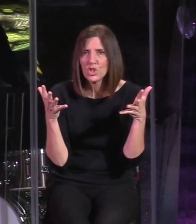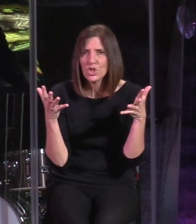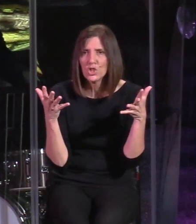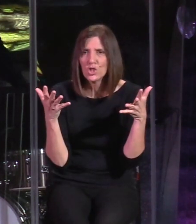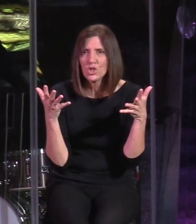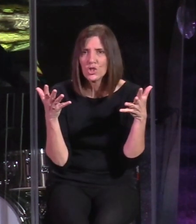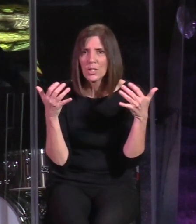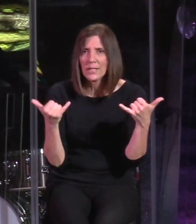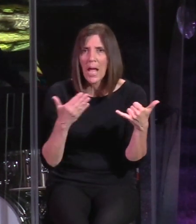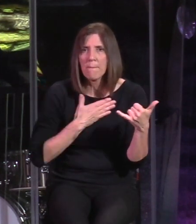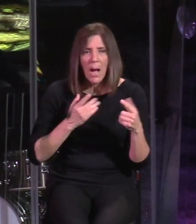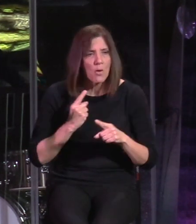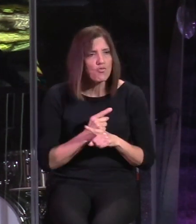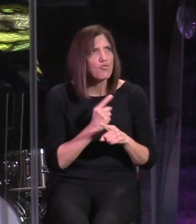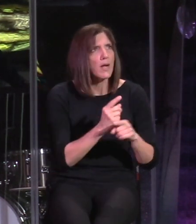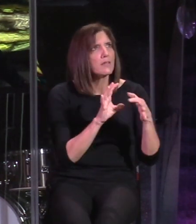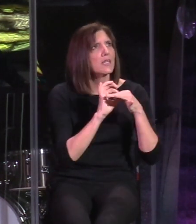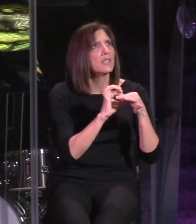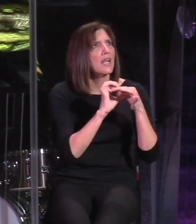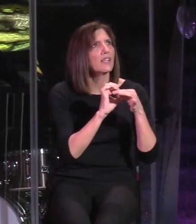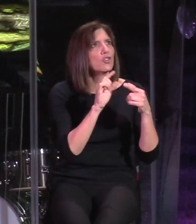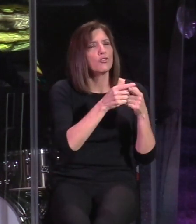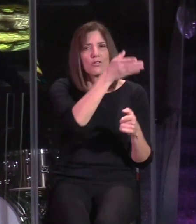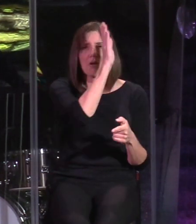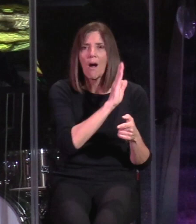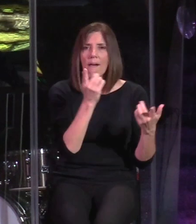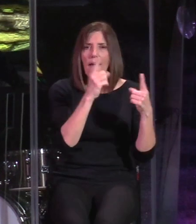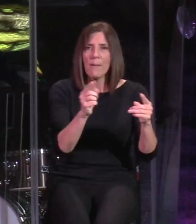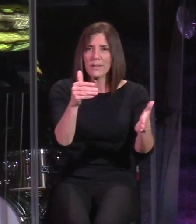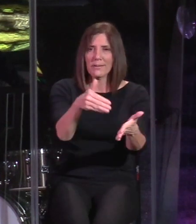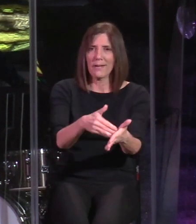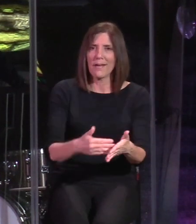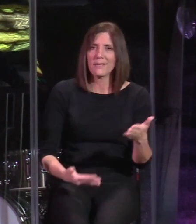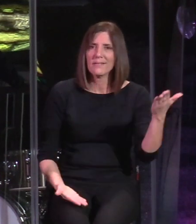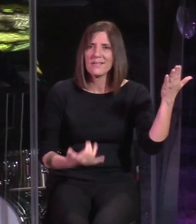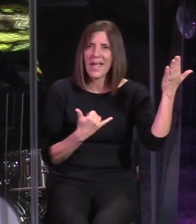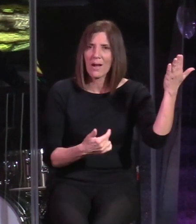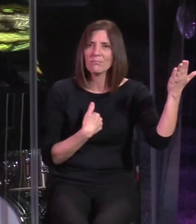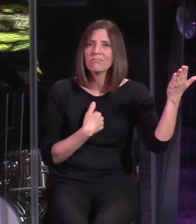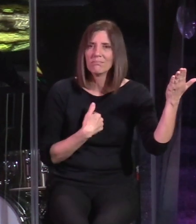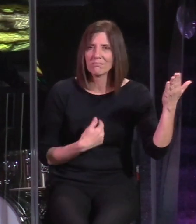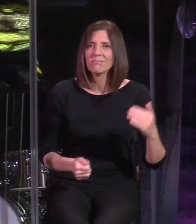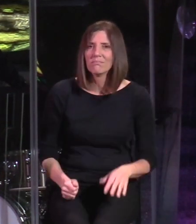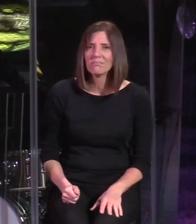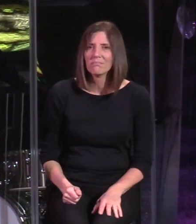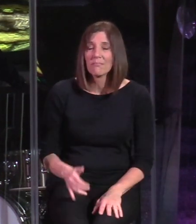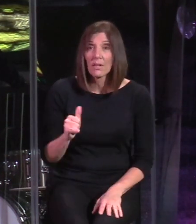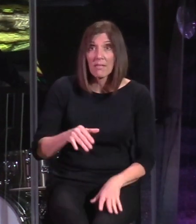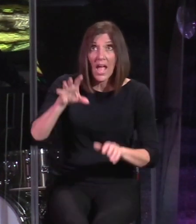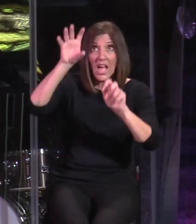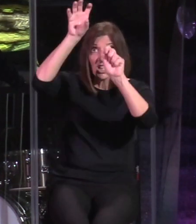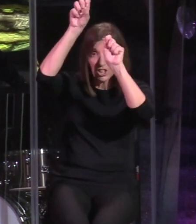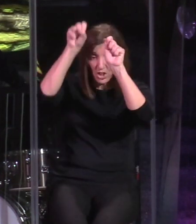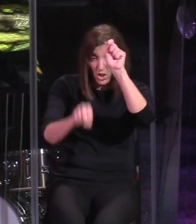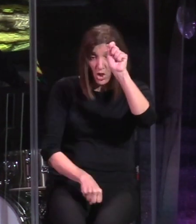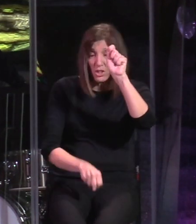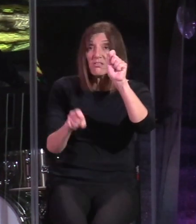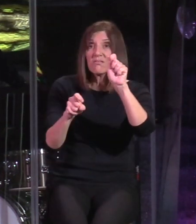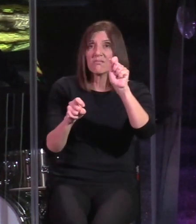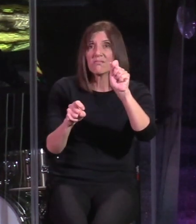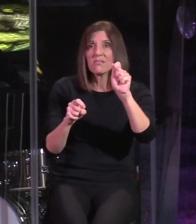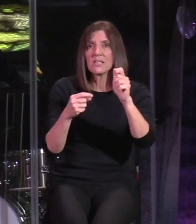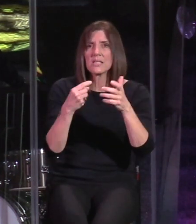Now, Dan Gertner, professor of New Testament at Southern Baptist Theological Seminary, says that that curtain being torn suggests